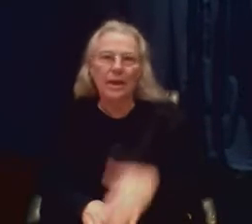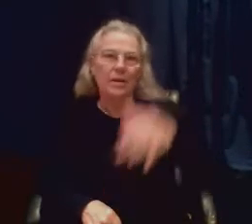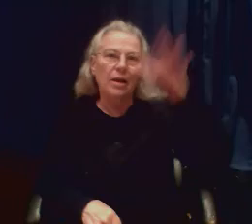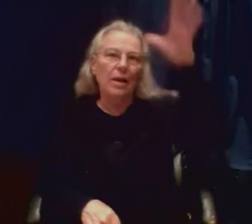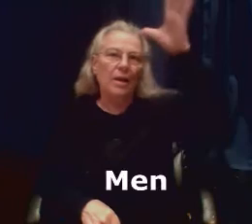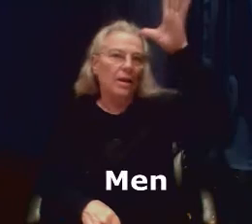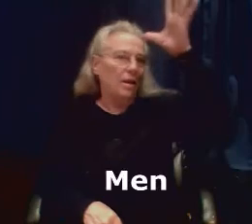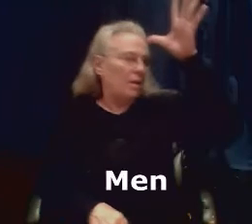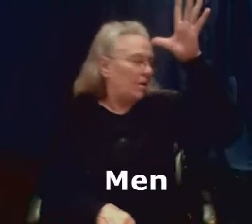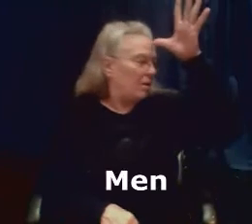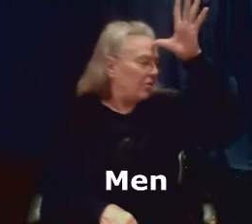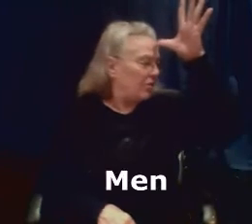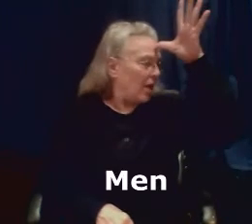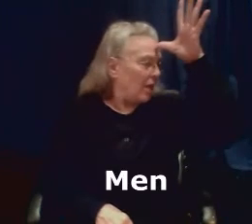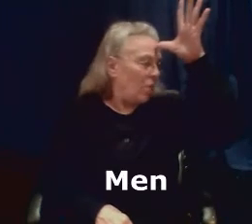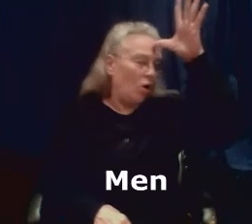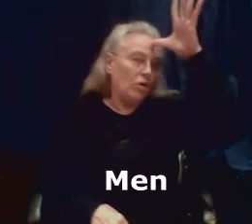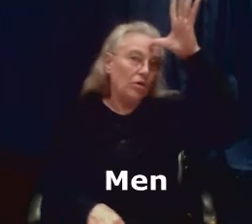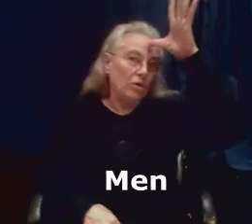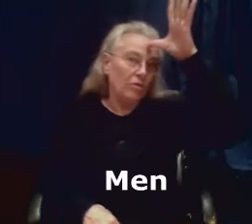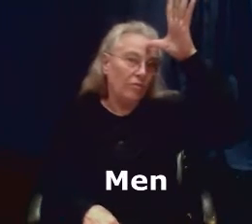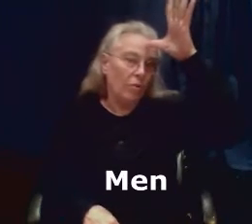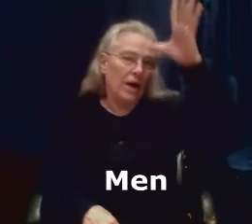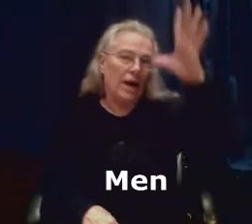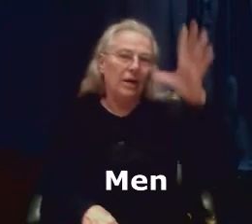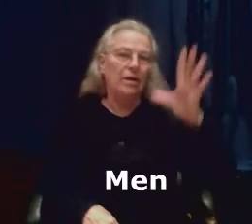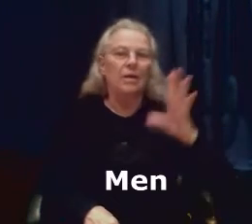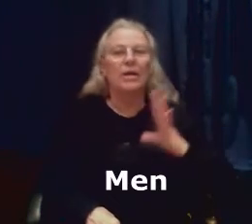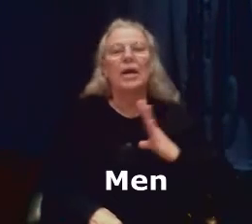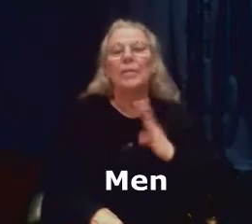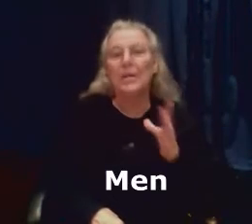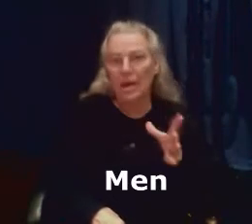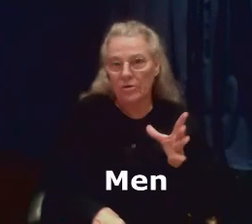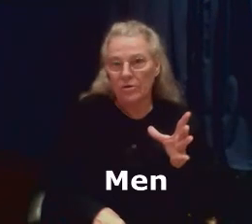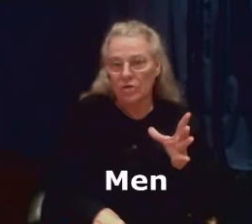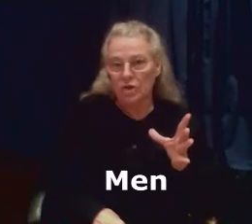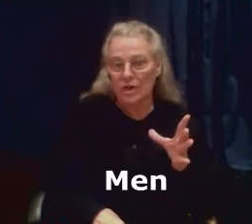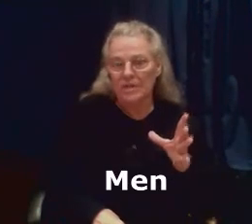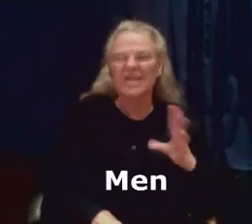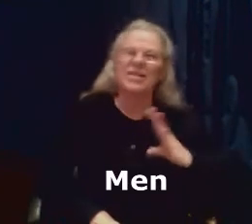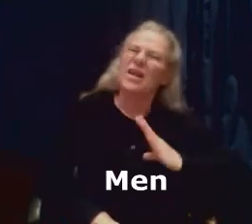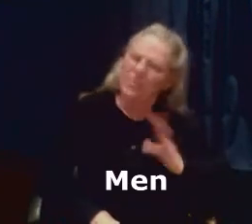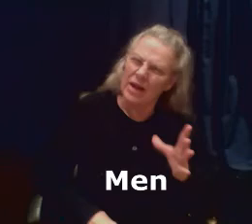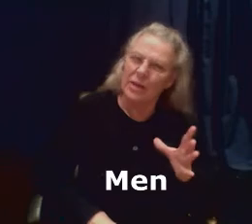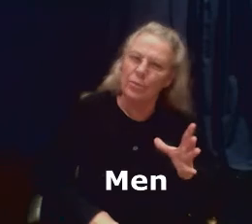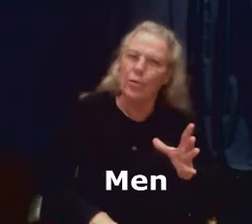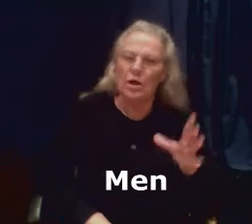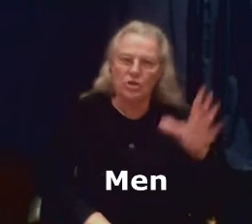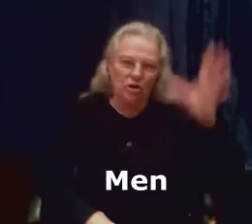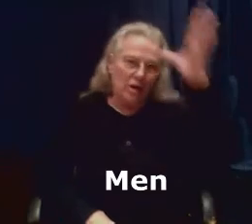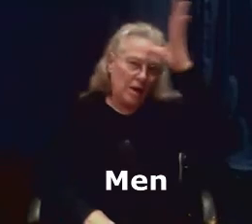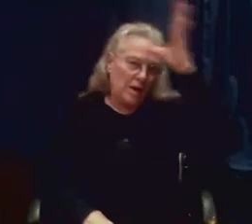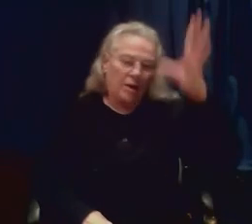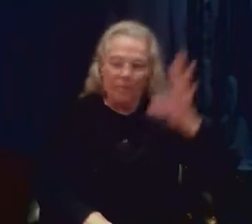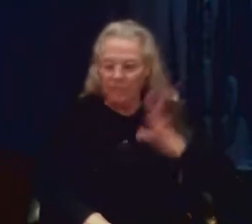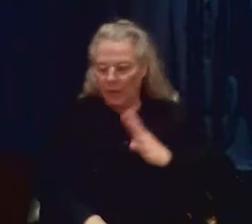Men, thumb on your forehead, coming down to your chest, and it's kind of like a brush.